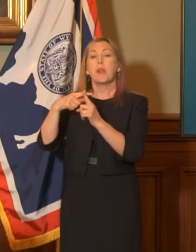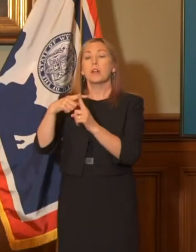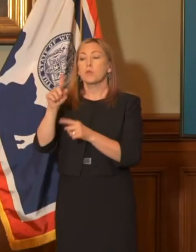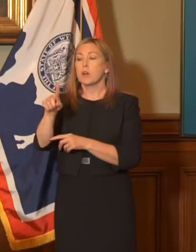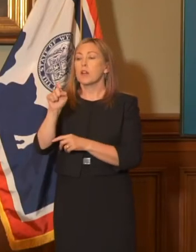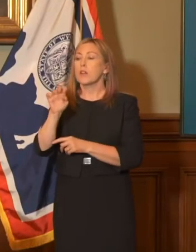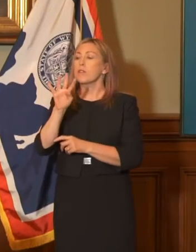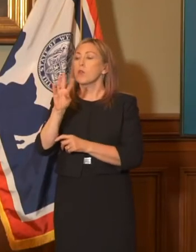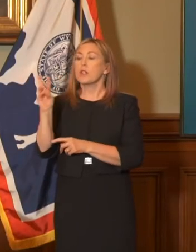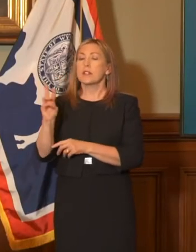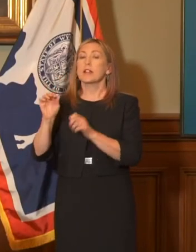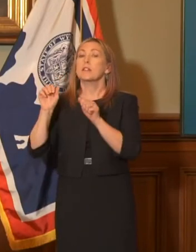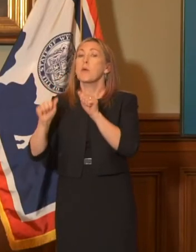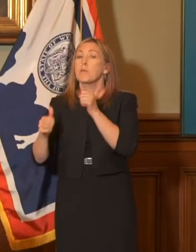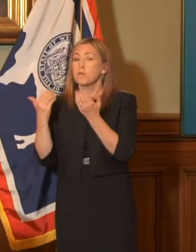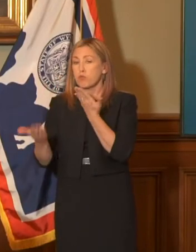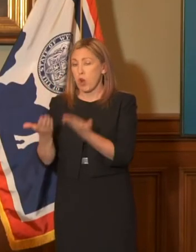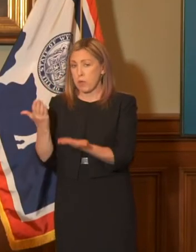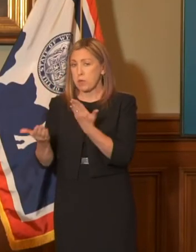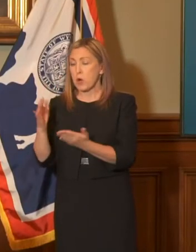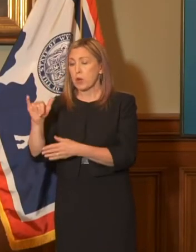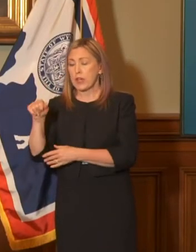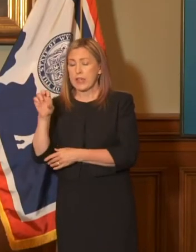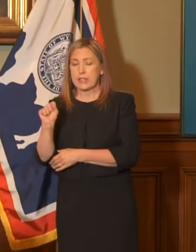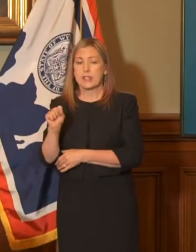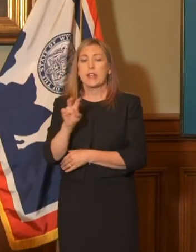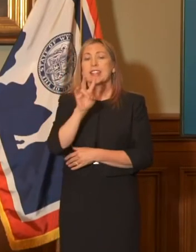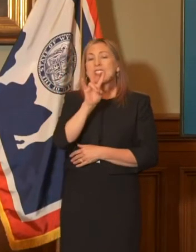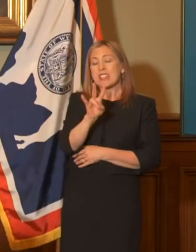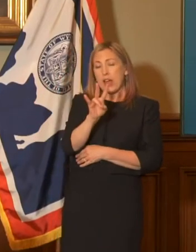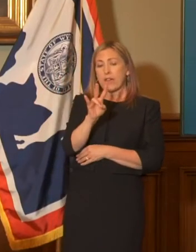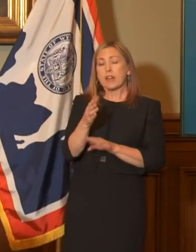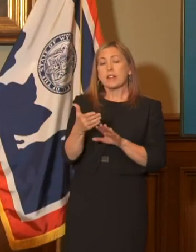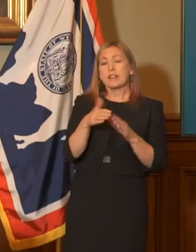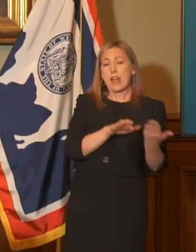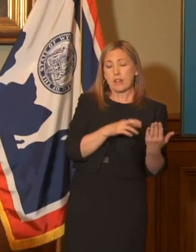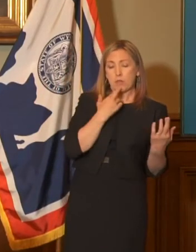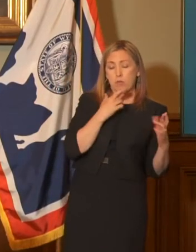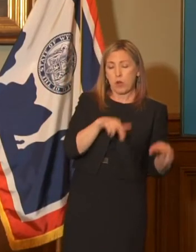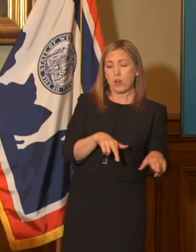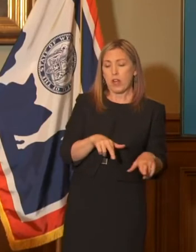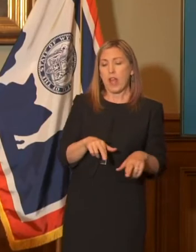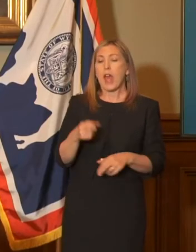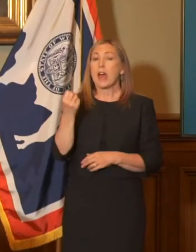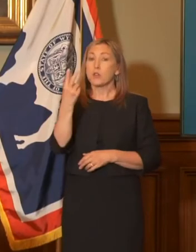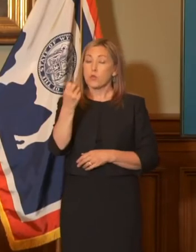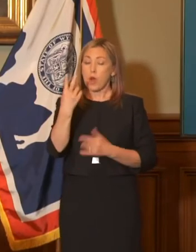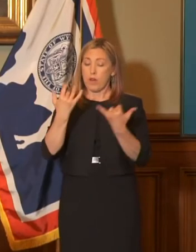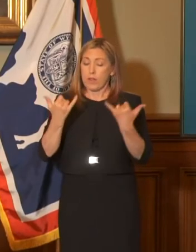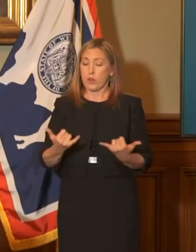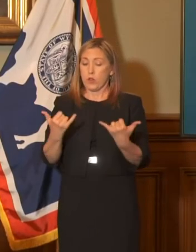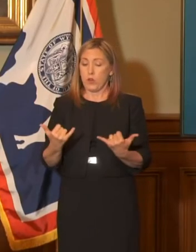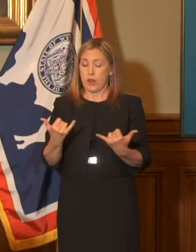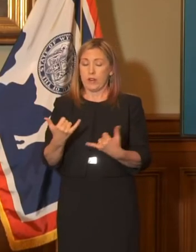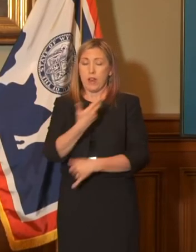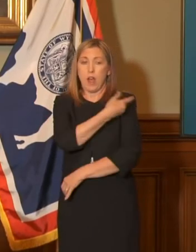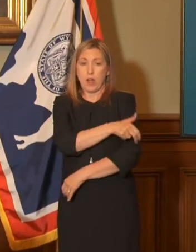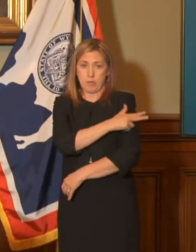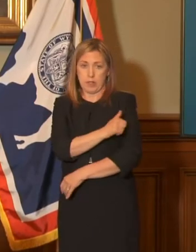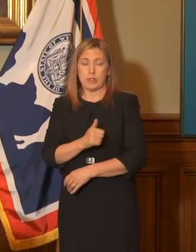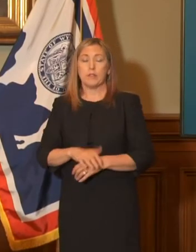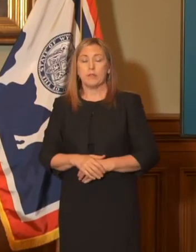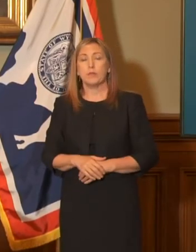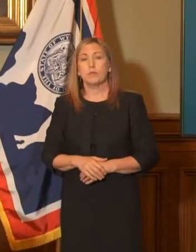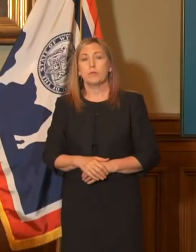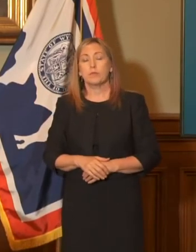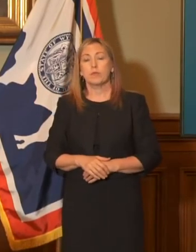probable cases. We've had 7 reported deaths and estimate there are 12 current hospitalizations. The updated